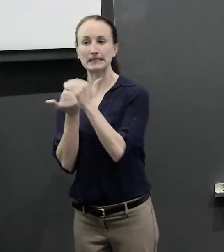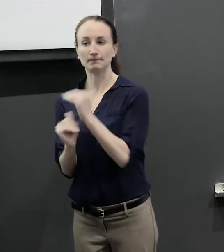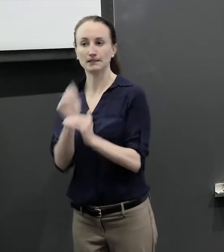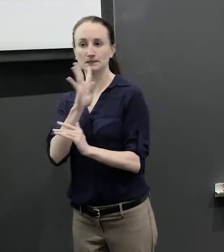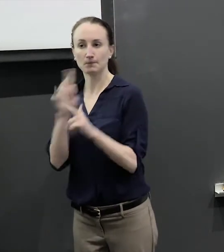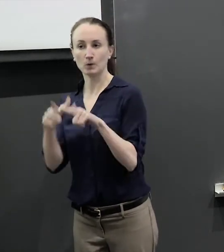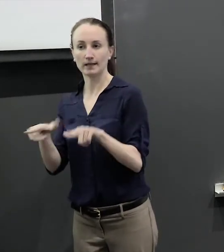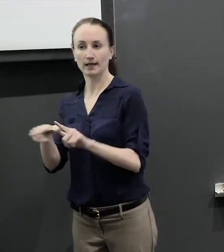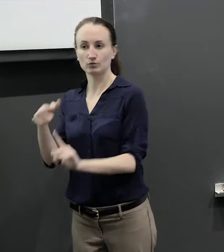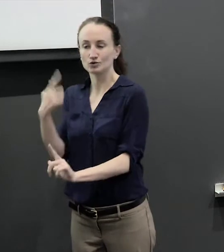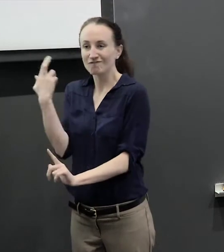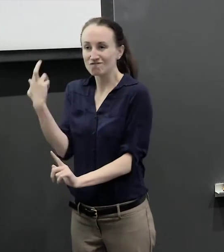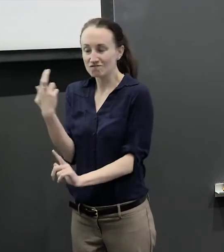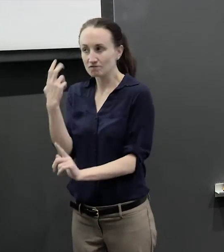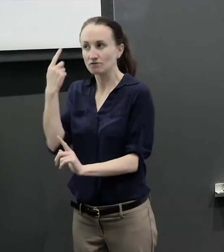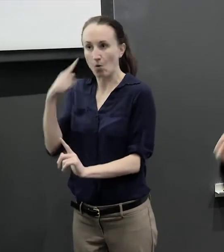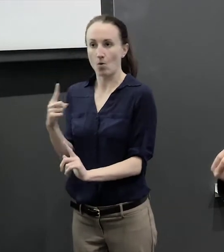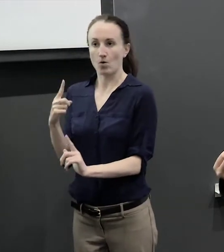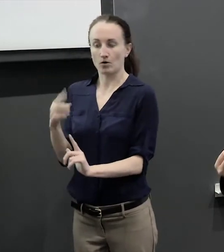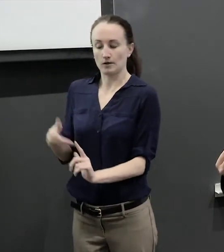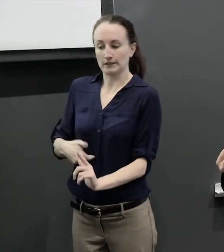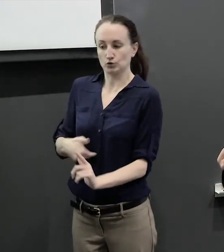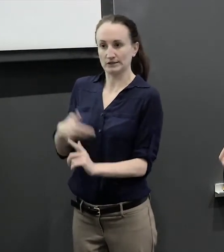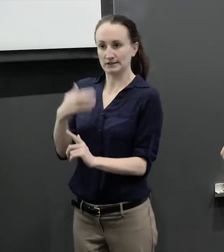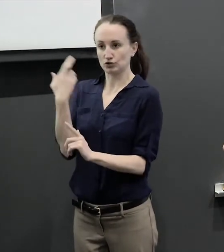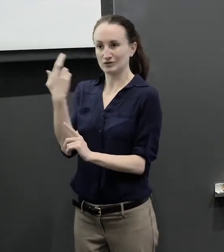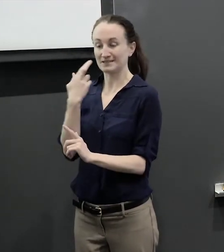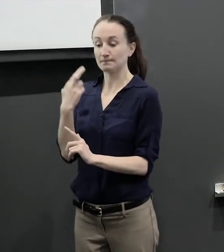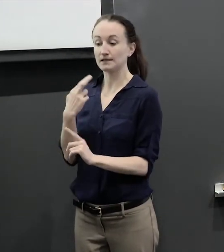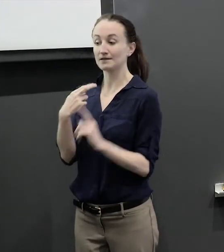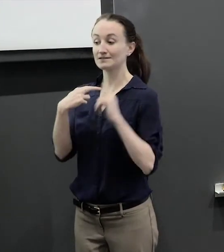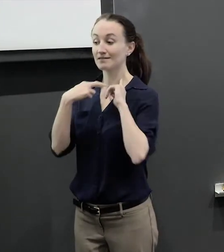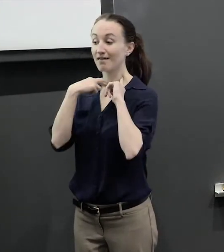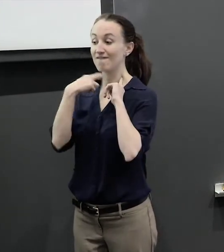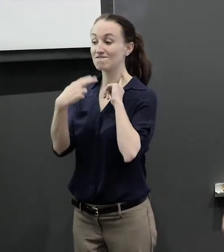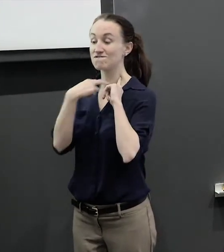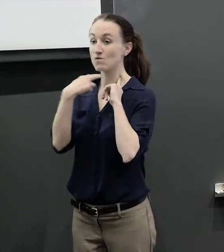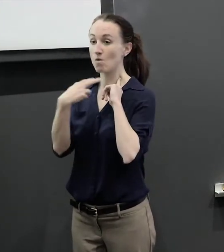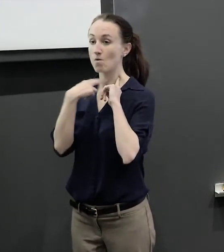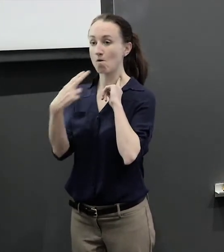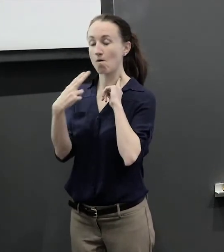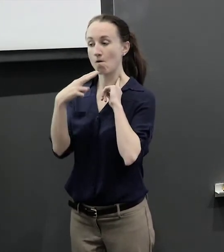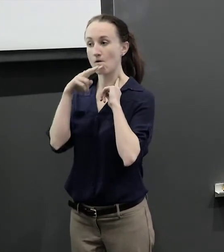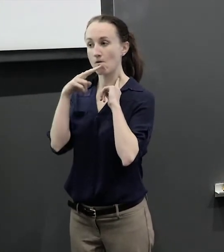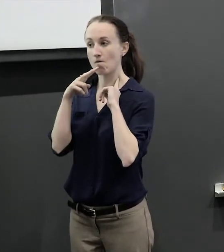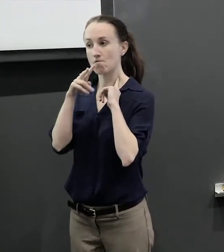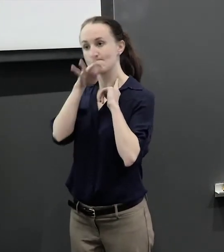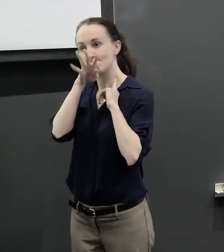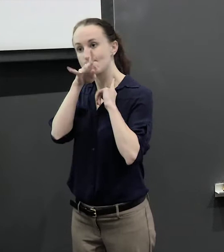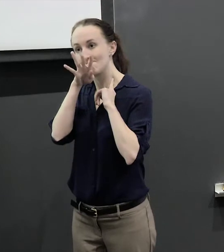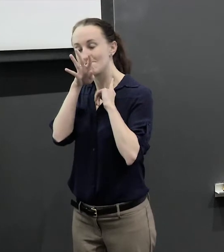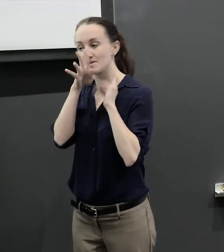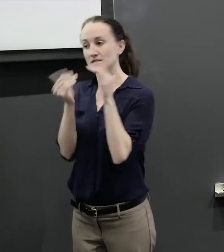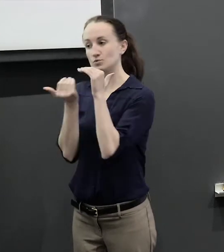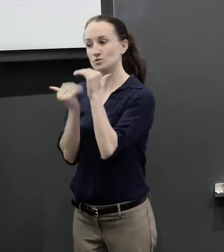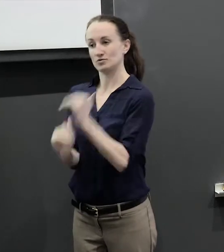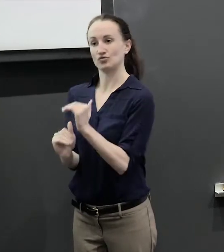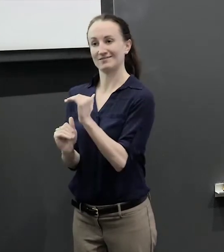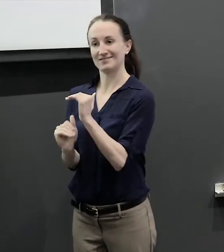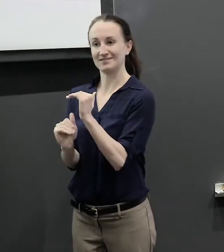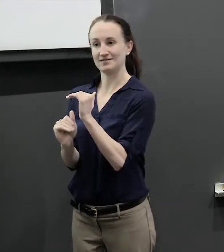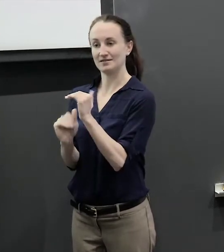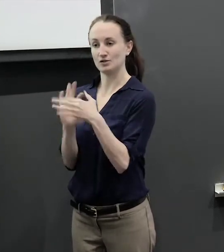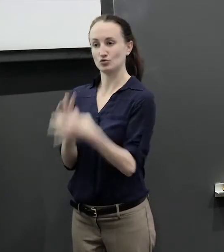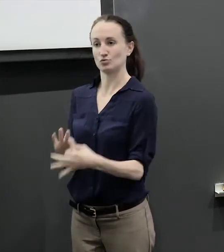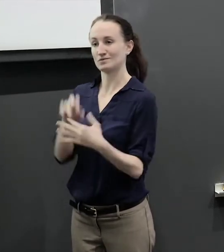intrinsic reasons, that the vocal medium will be restricted to a particular kind of iconicity. So